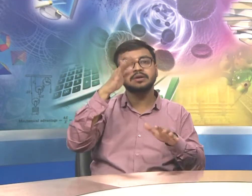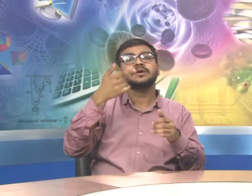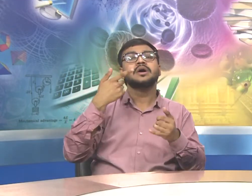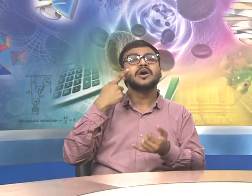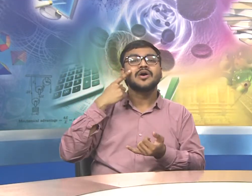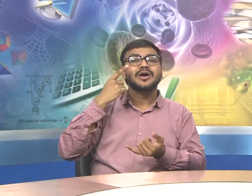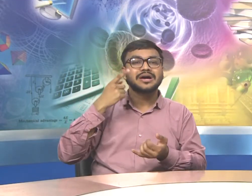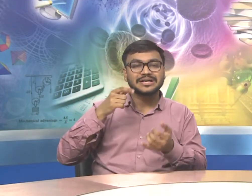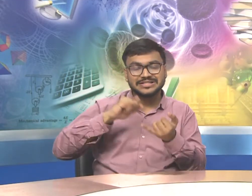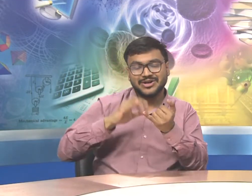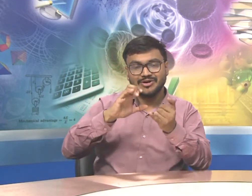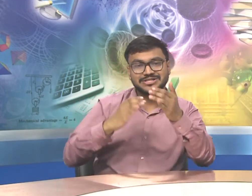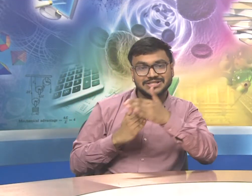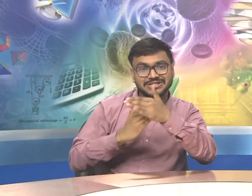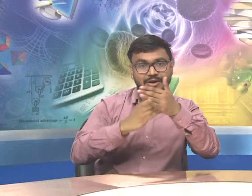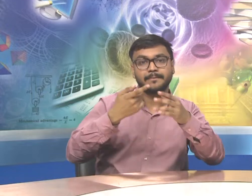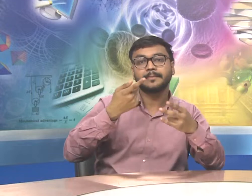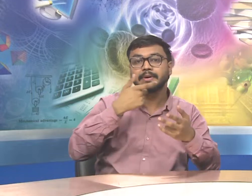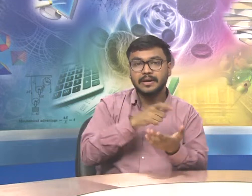the Supreme Court for review.